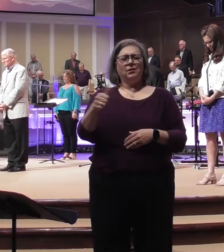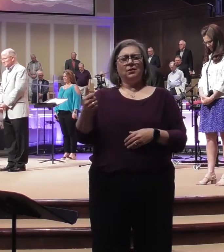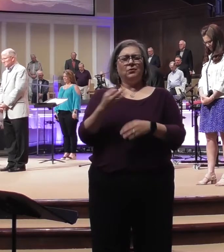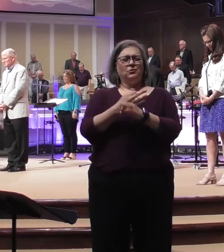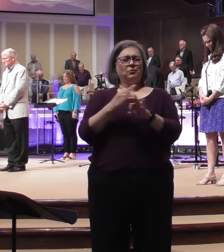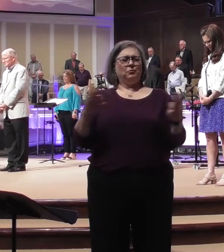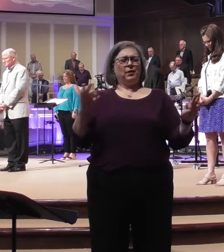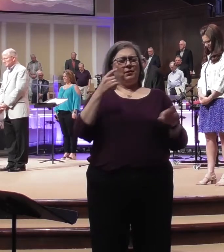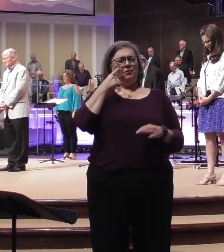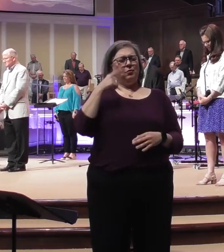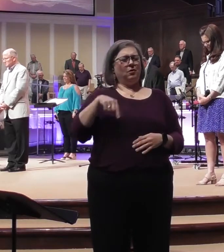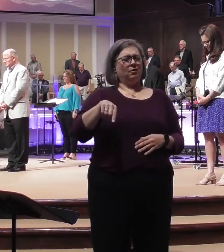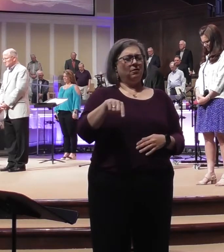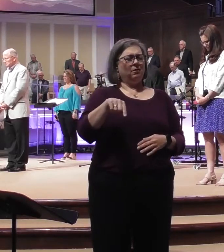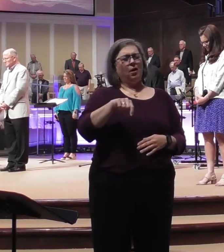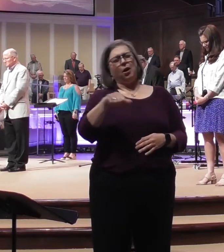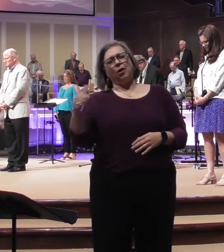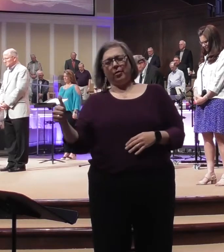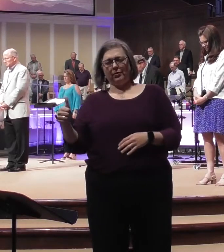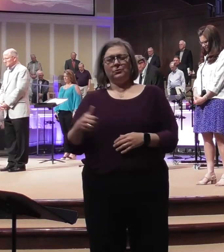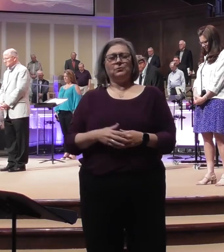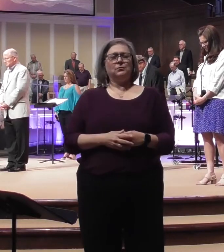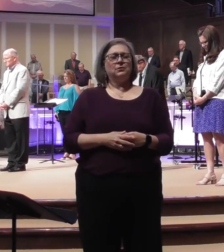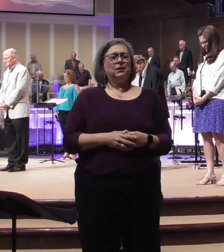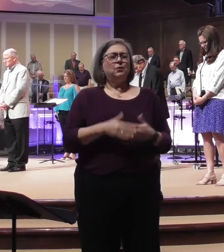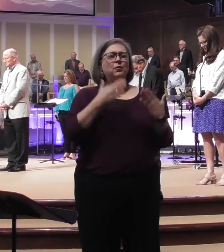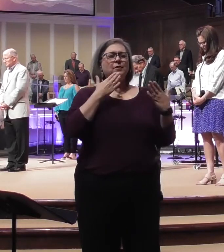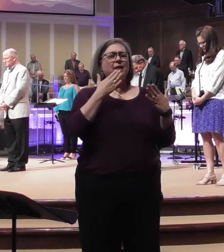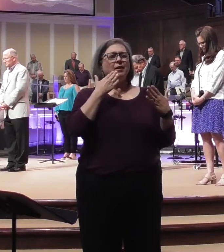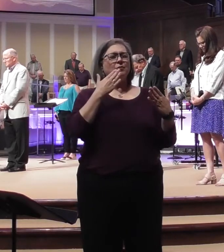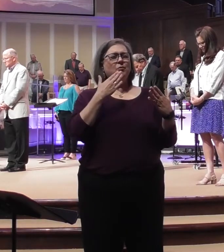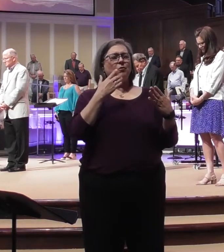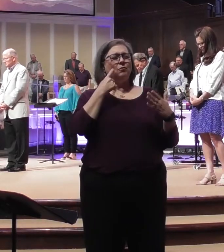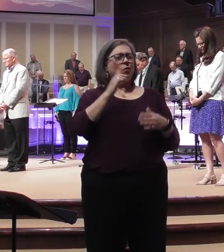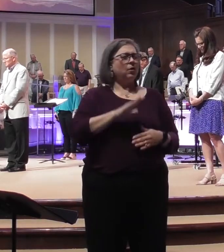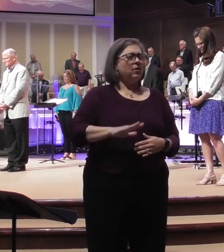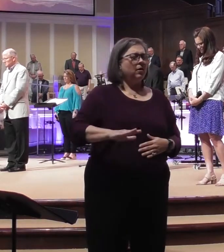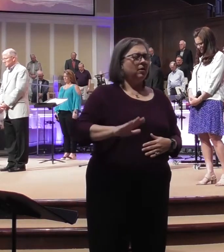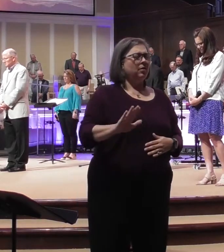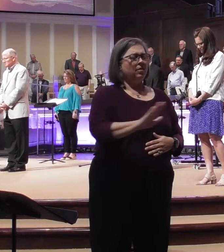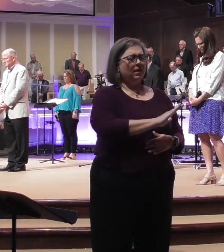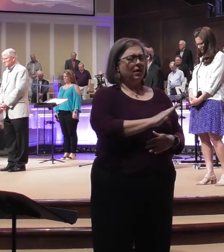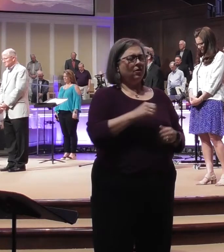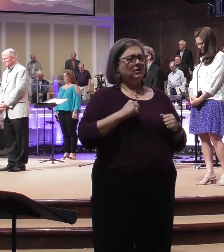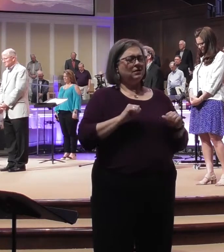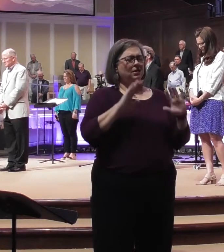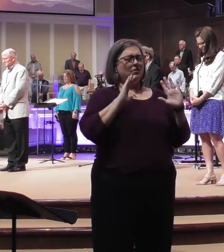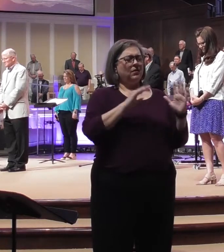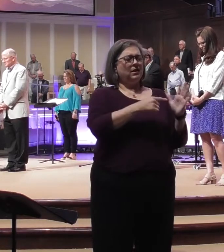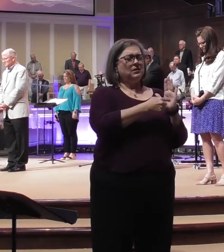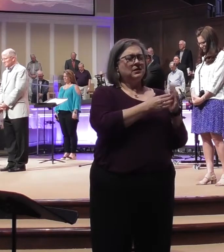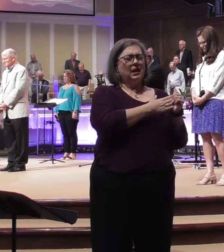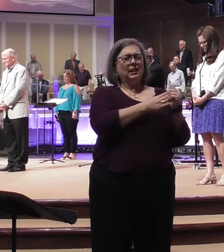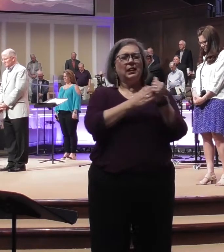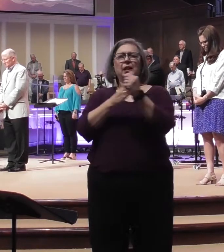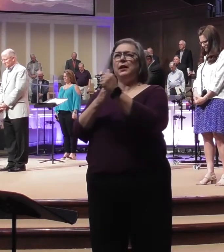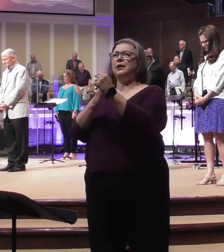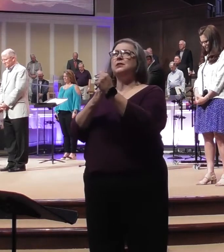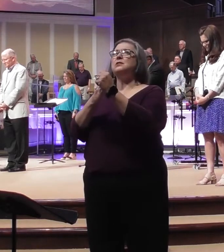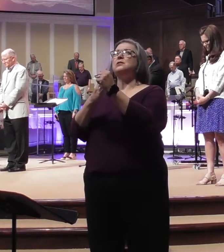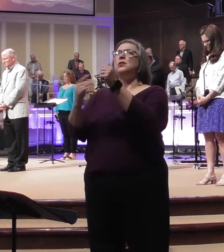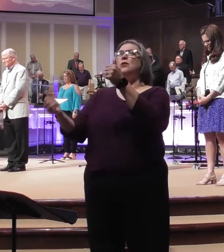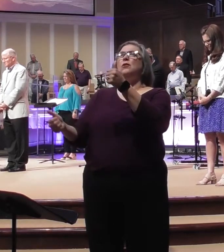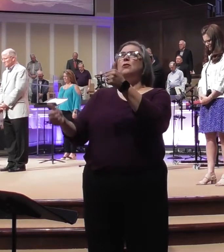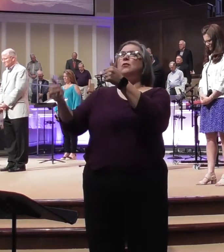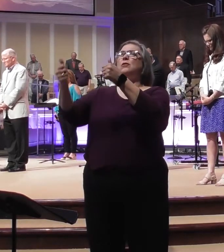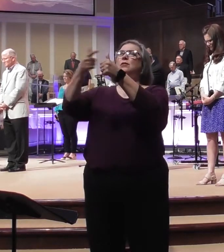And God, we are especially grateful for how their sacrifice points to the ultimate sacrifice. That in these